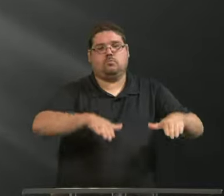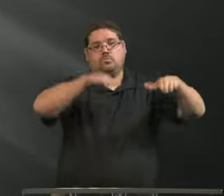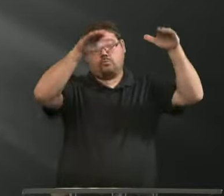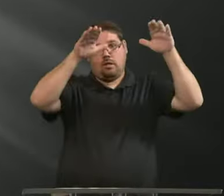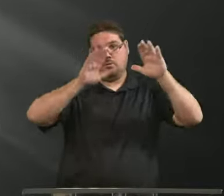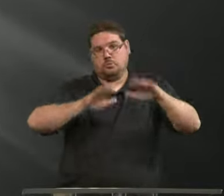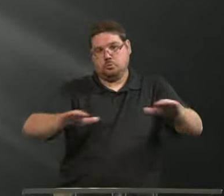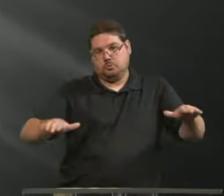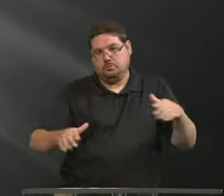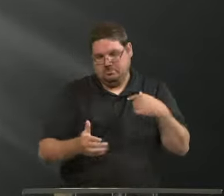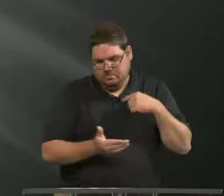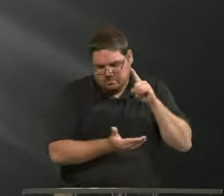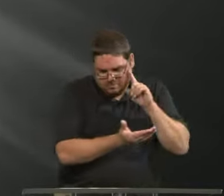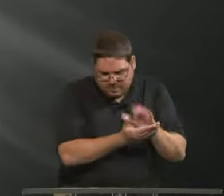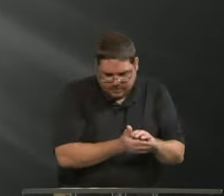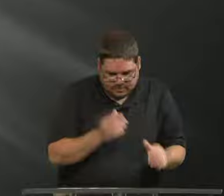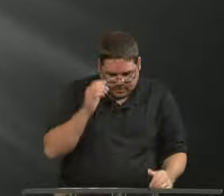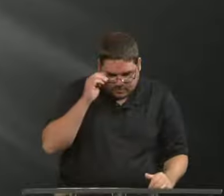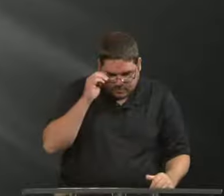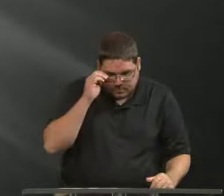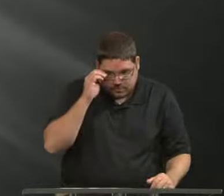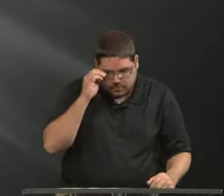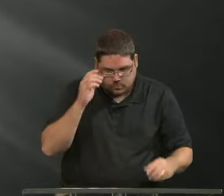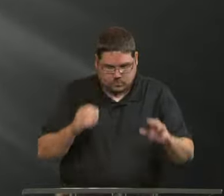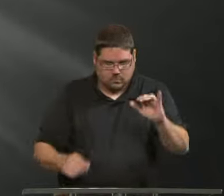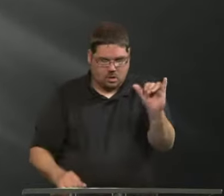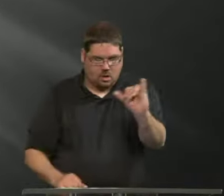can refer to both birth and the children growing up.